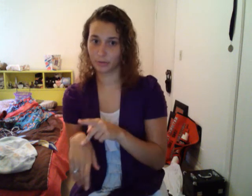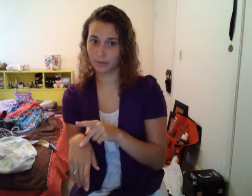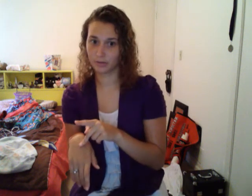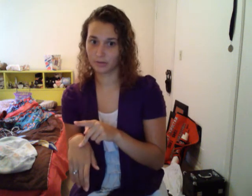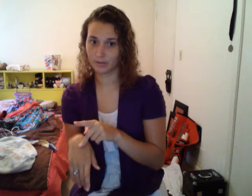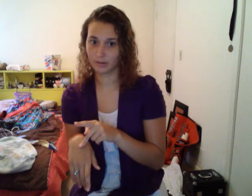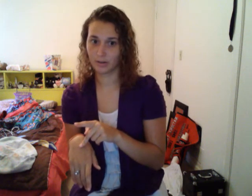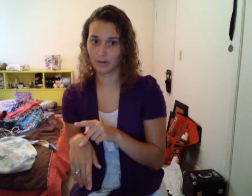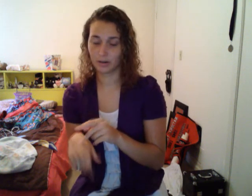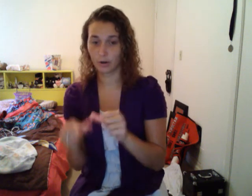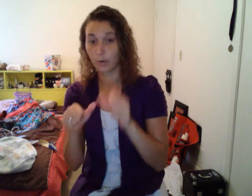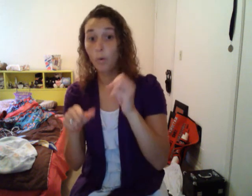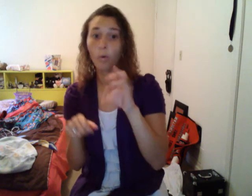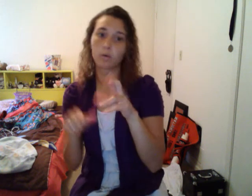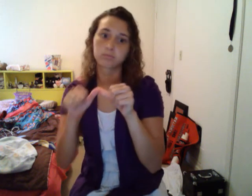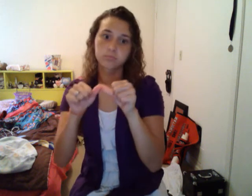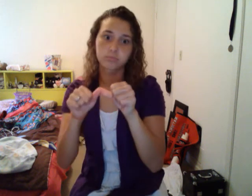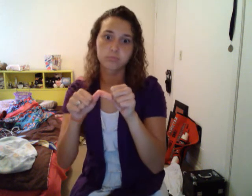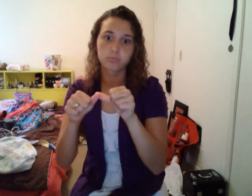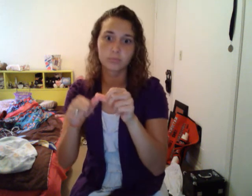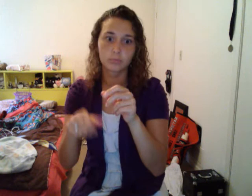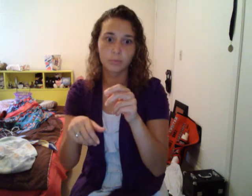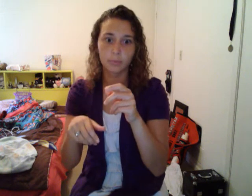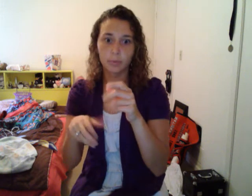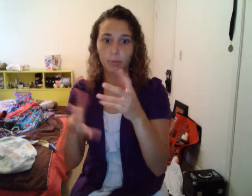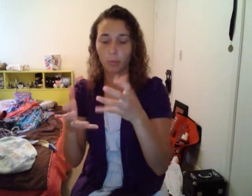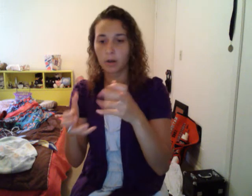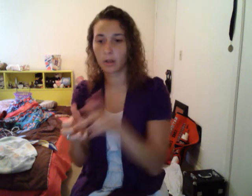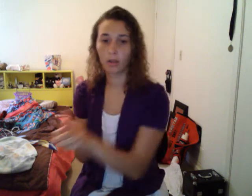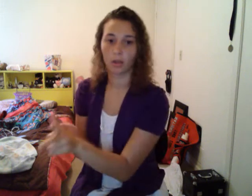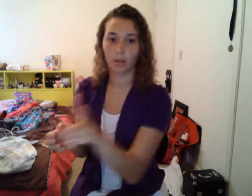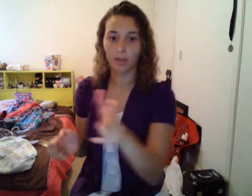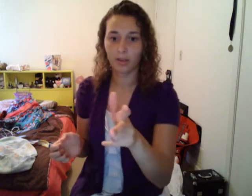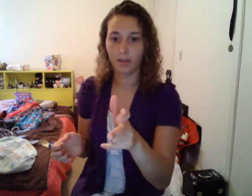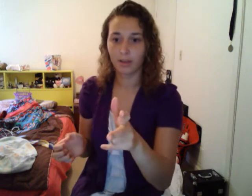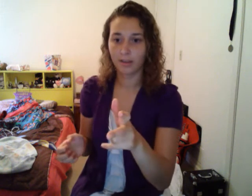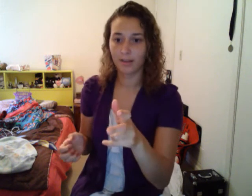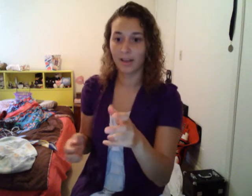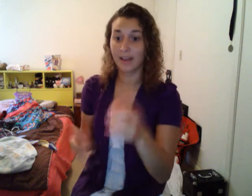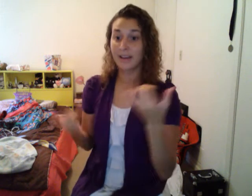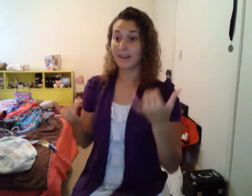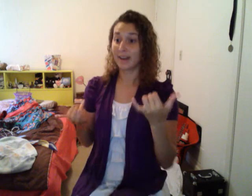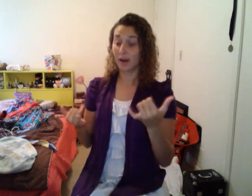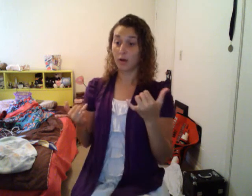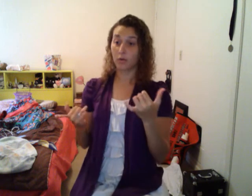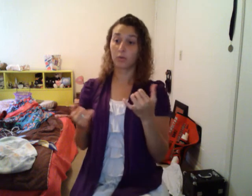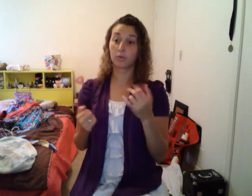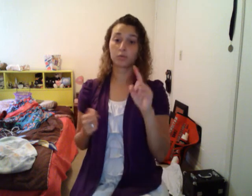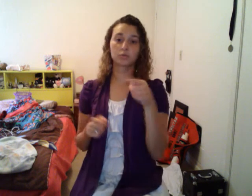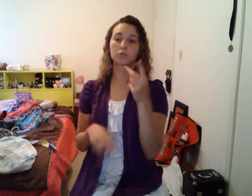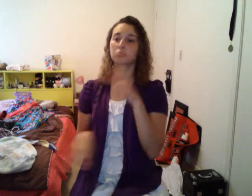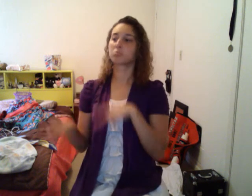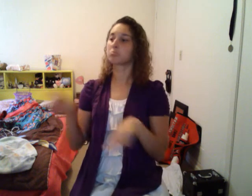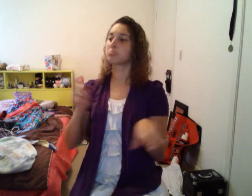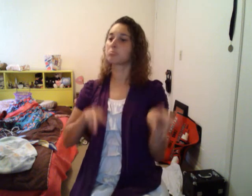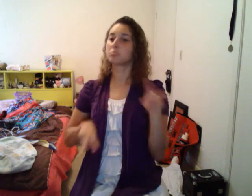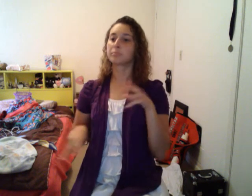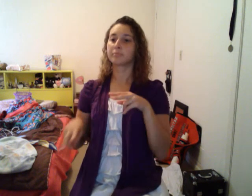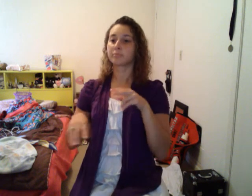that 5 should live. This time you're not the driver of the trolley car, you're an onlooker. You're standing on a bridge overlooking a